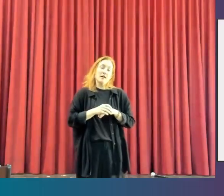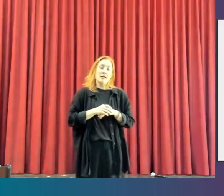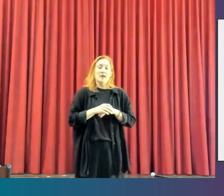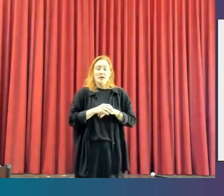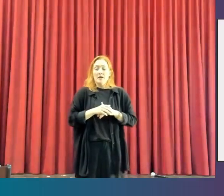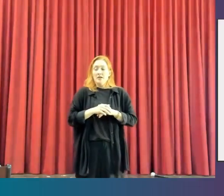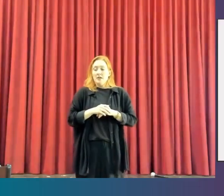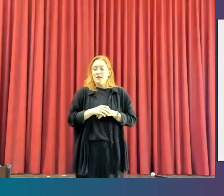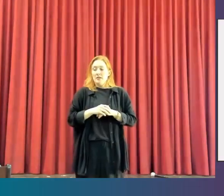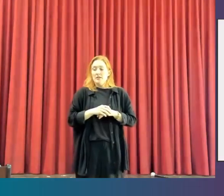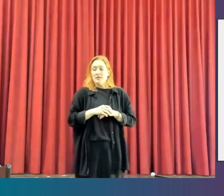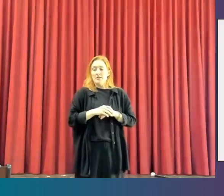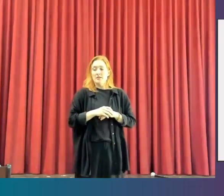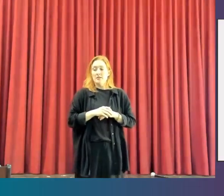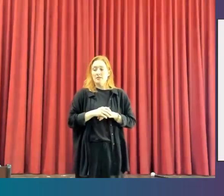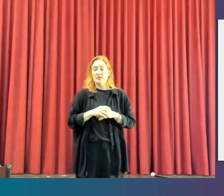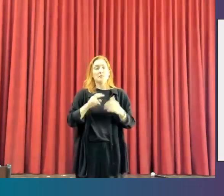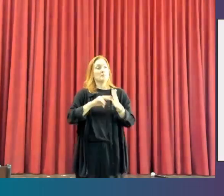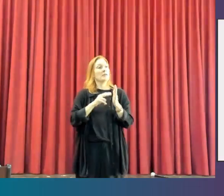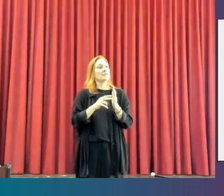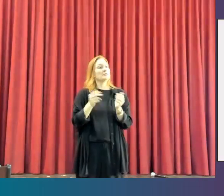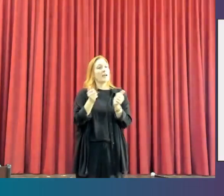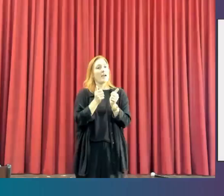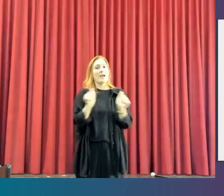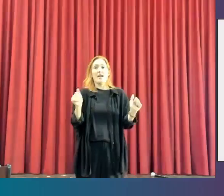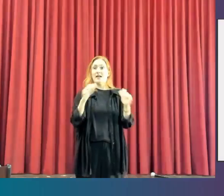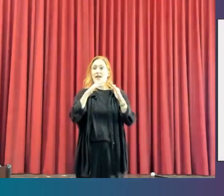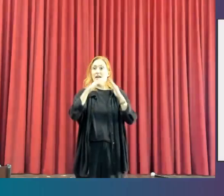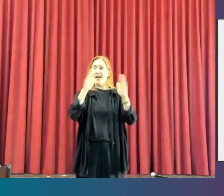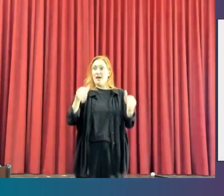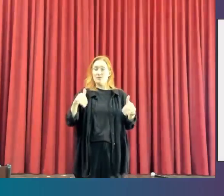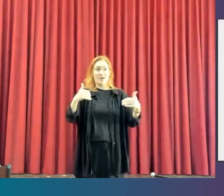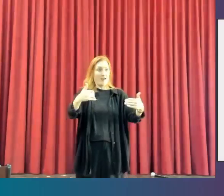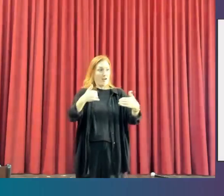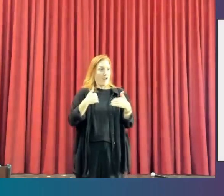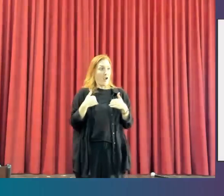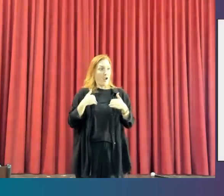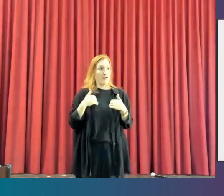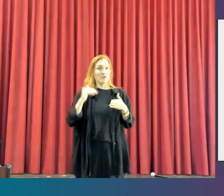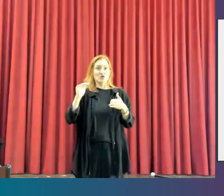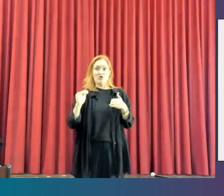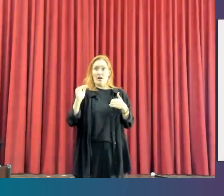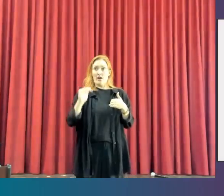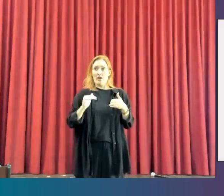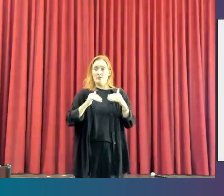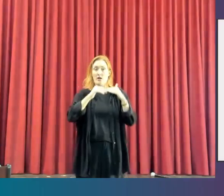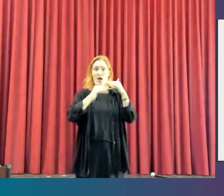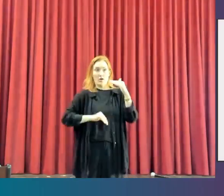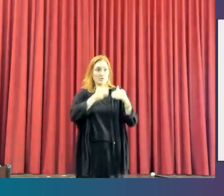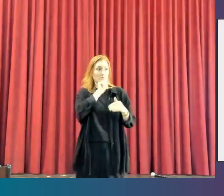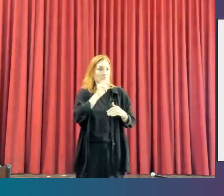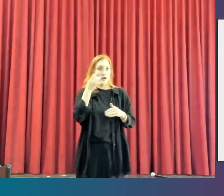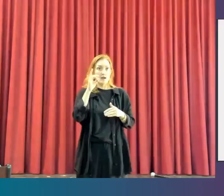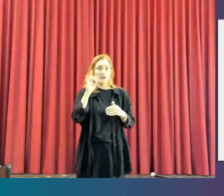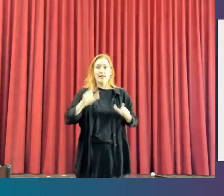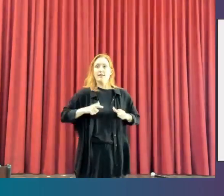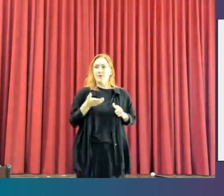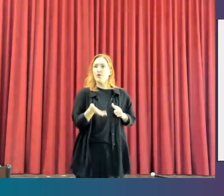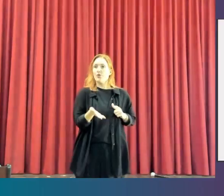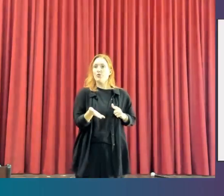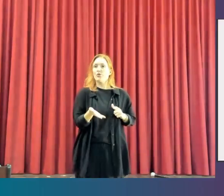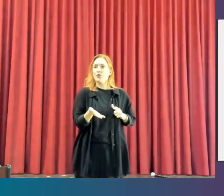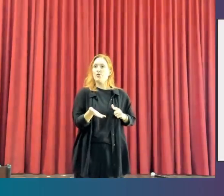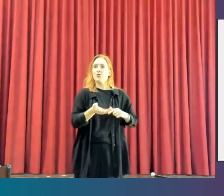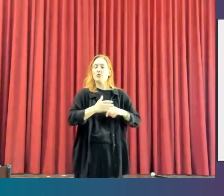essentially any household with a minor, someone under the age of 18, living in that household.